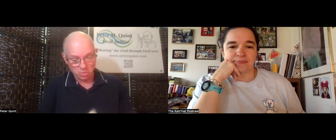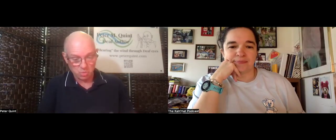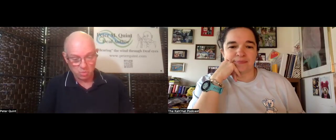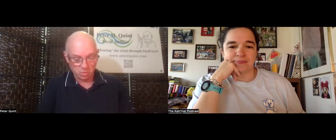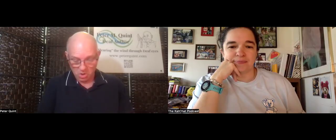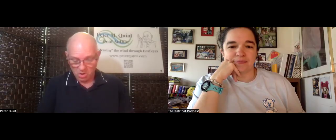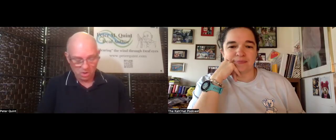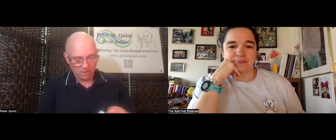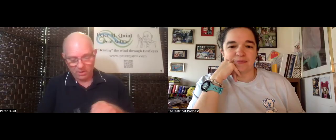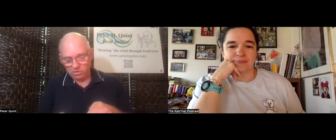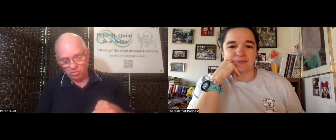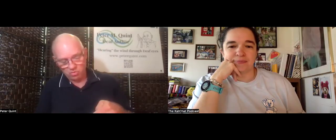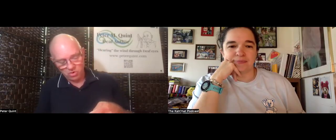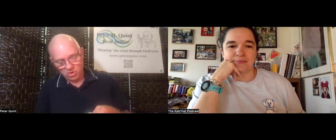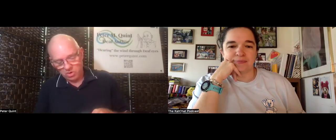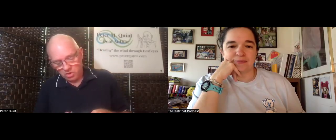here.